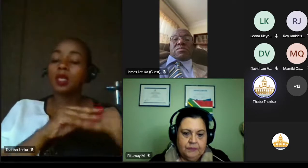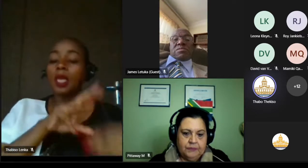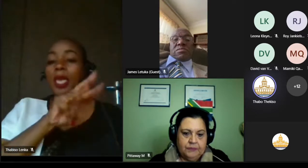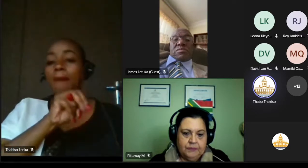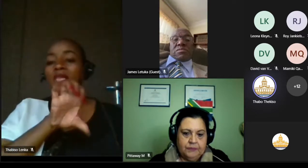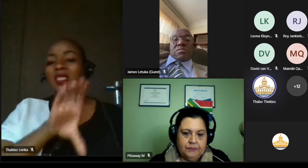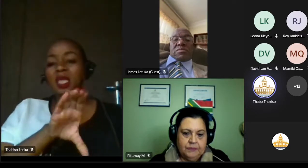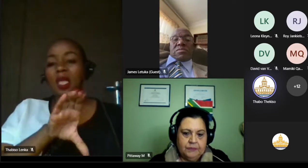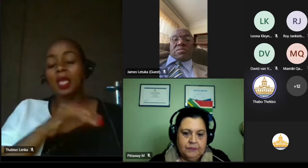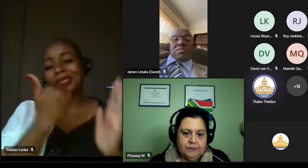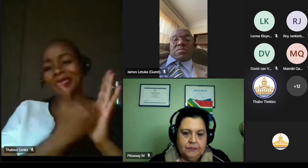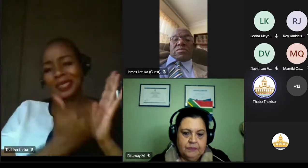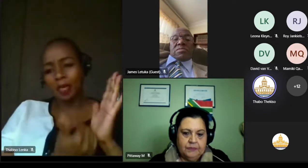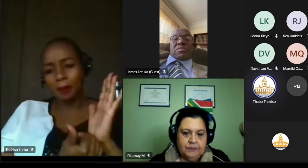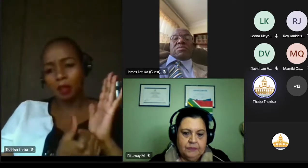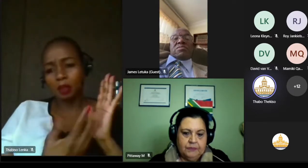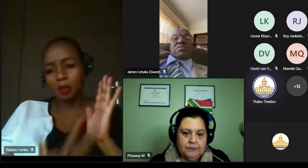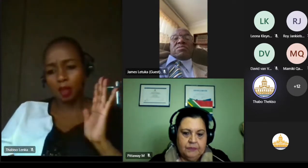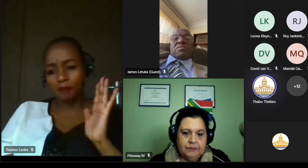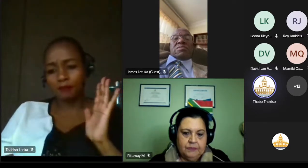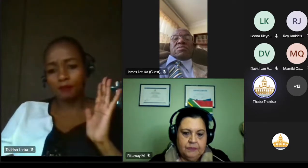Are there any statements?